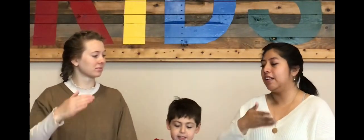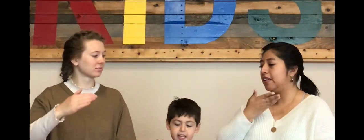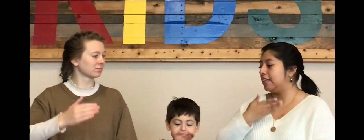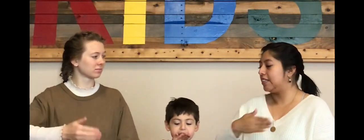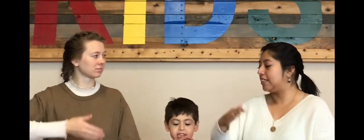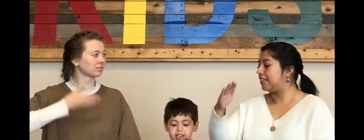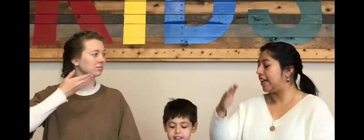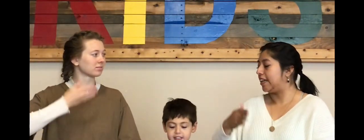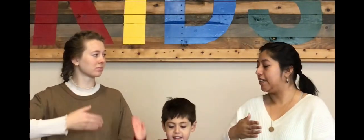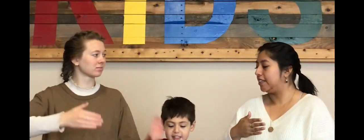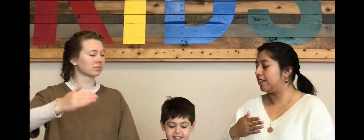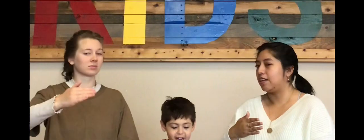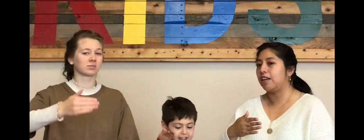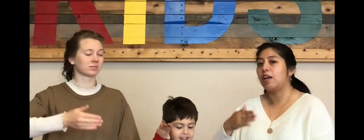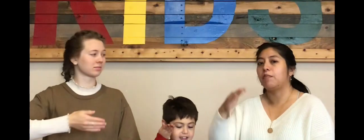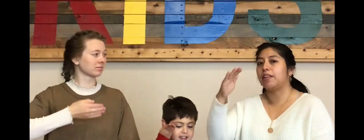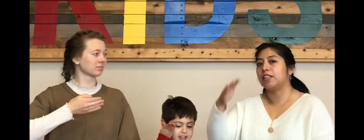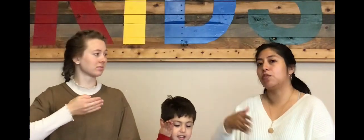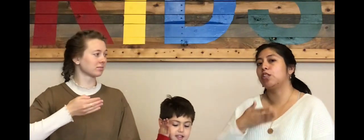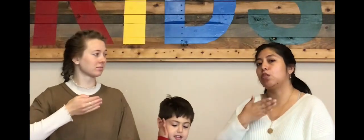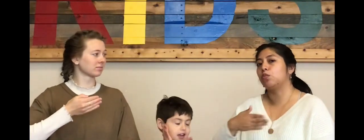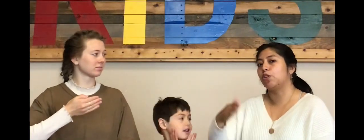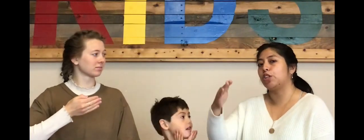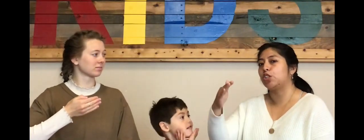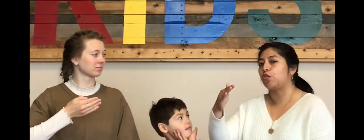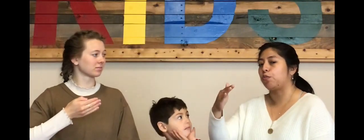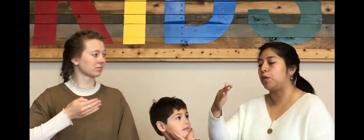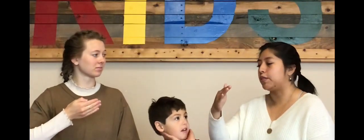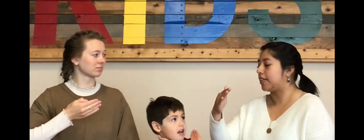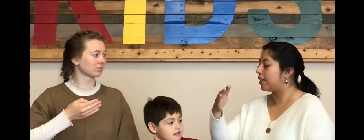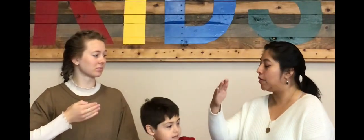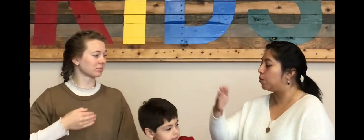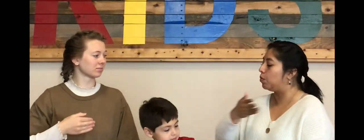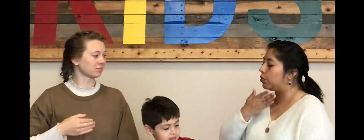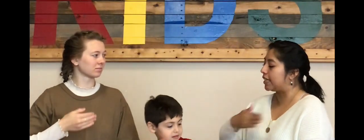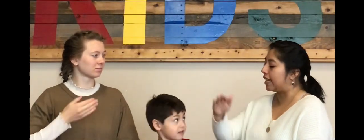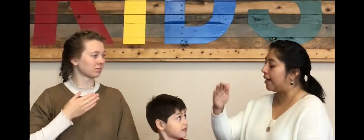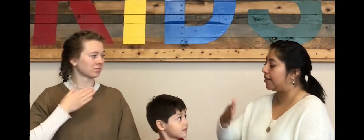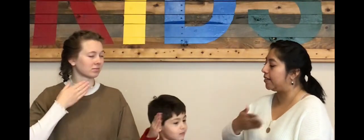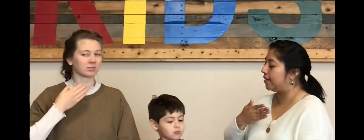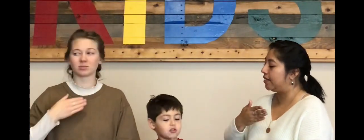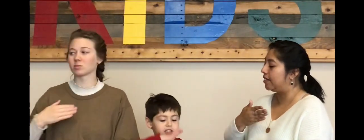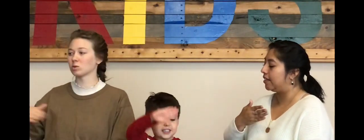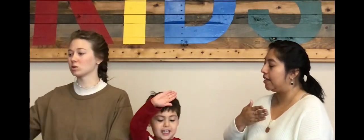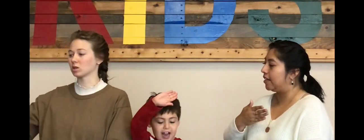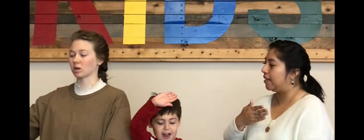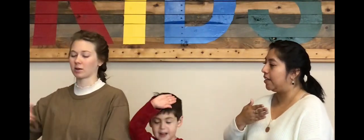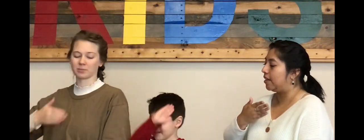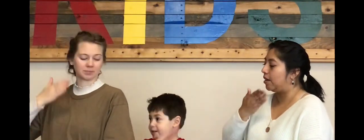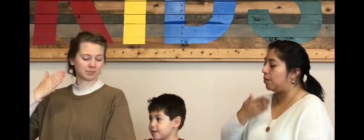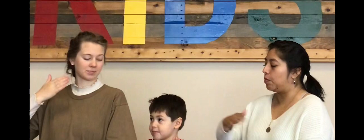Sing. Sing. Sing. But this one is more used for music. Música. Música.